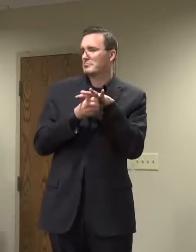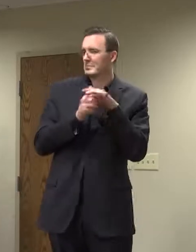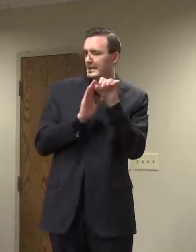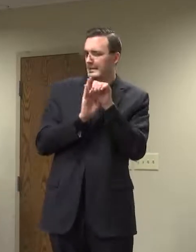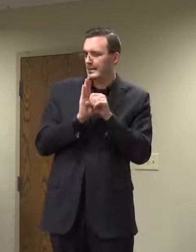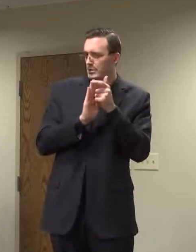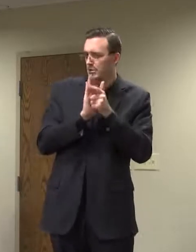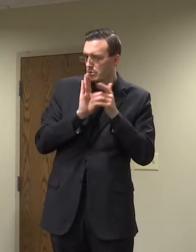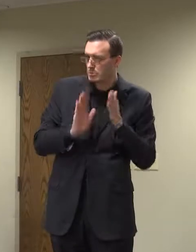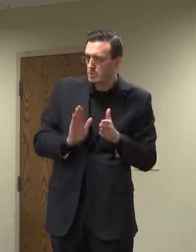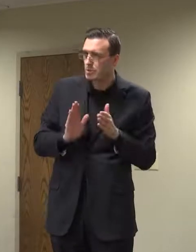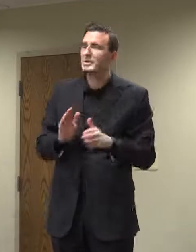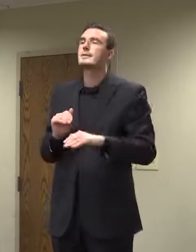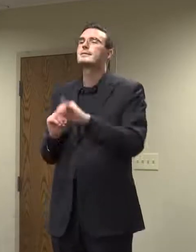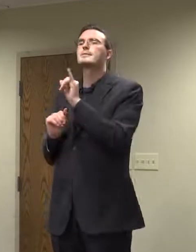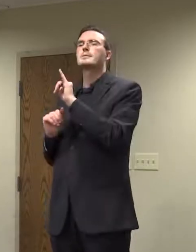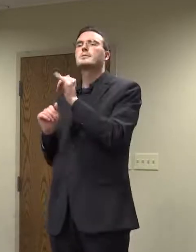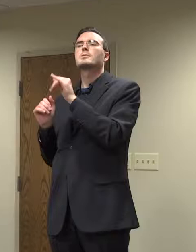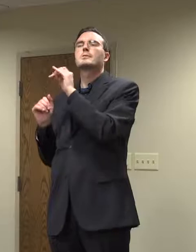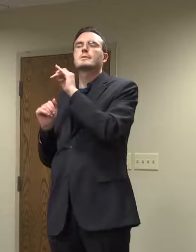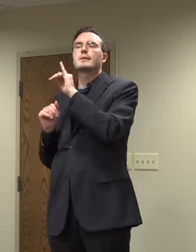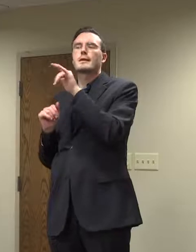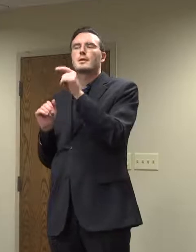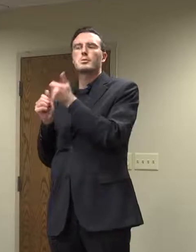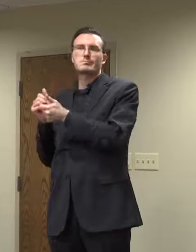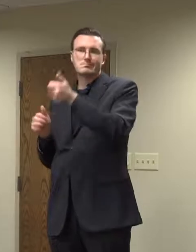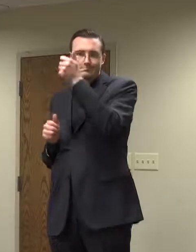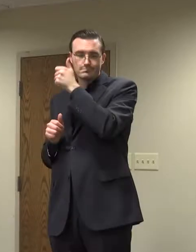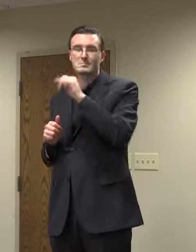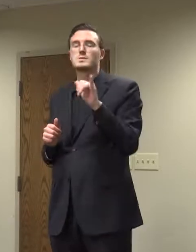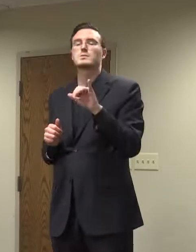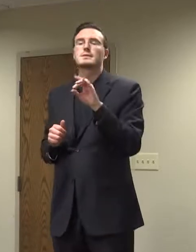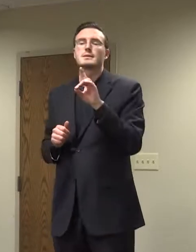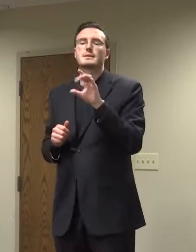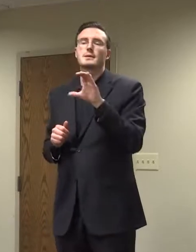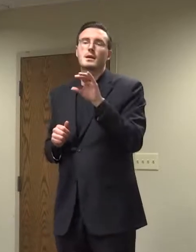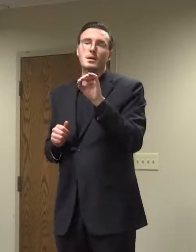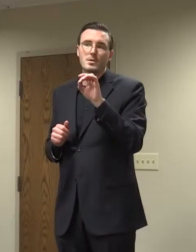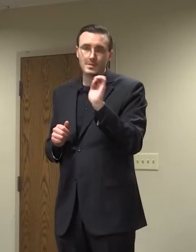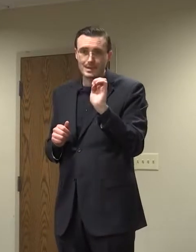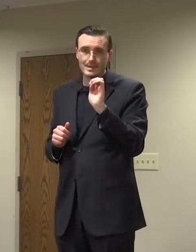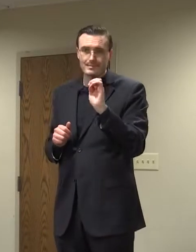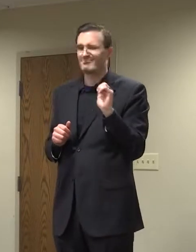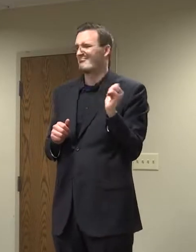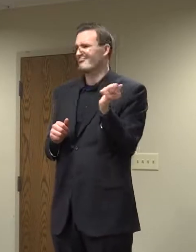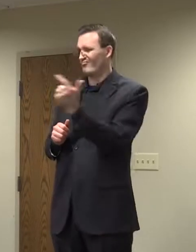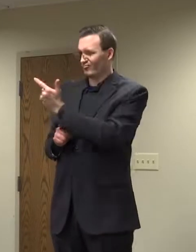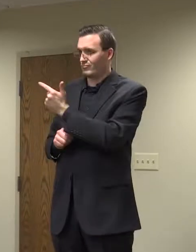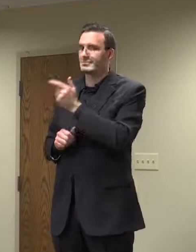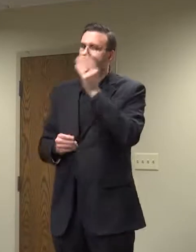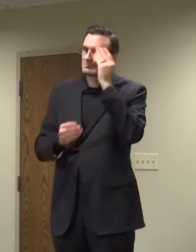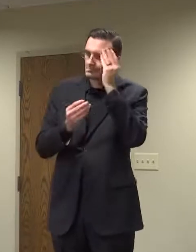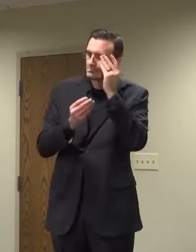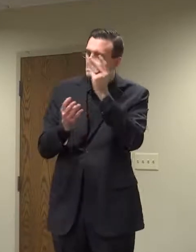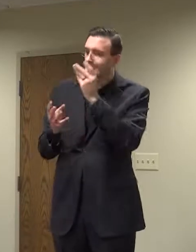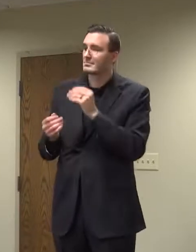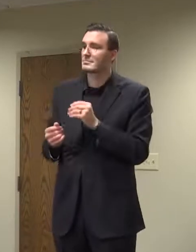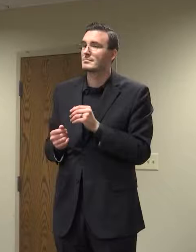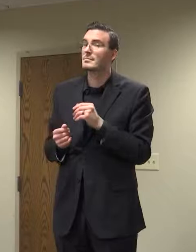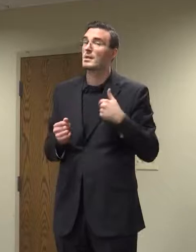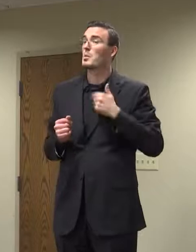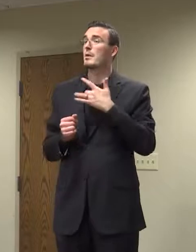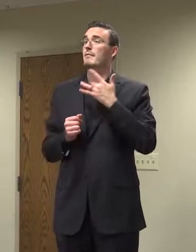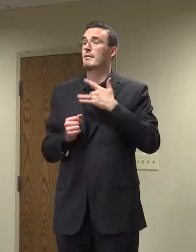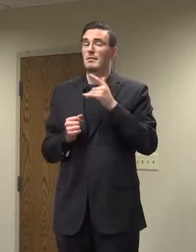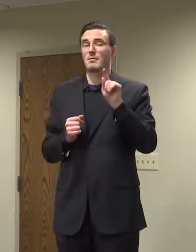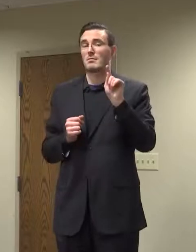Illinois Department of Public Health, Legal Counsel, and the DCOE. We feel that those businesses that are not complying with the executive